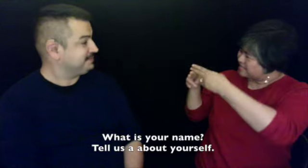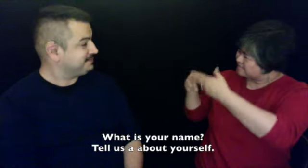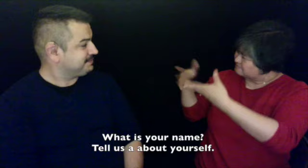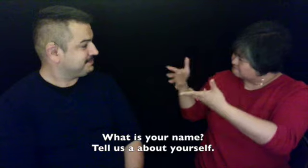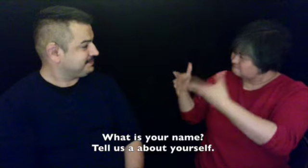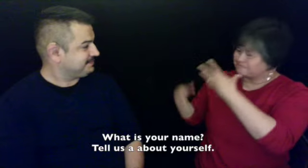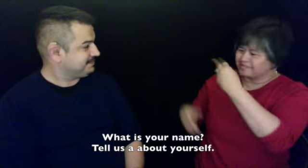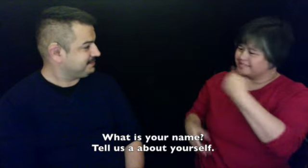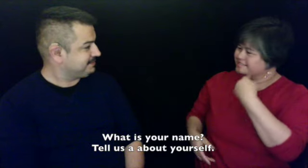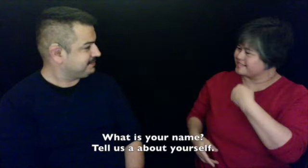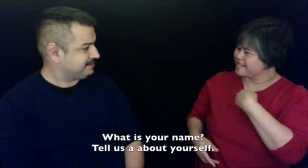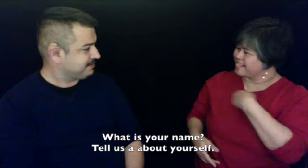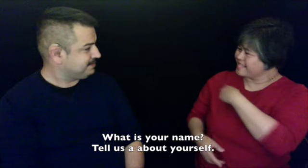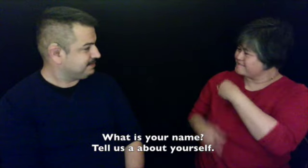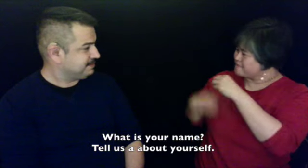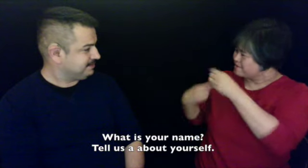What is your name and tell us about yourself?